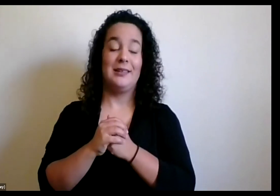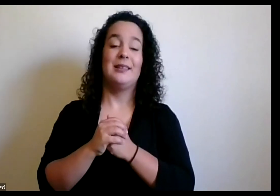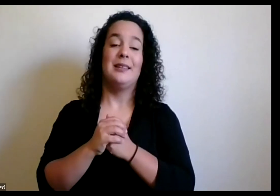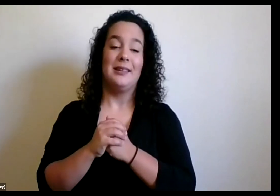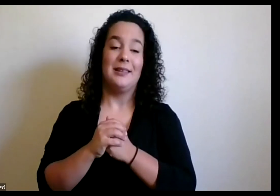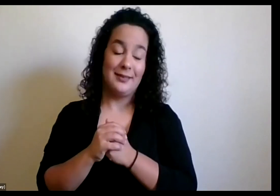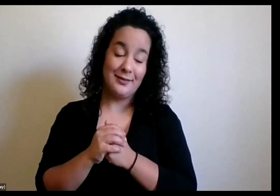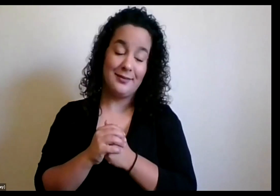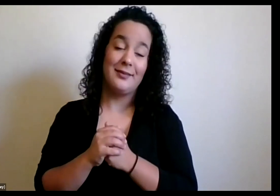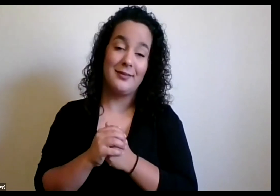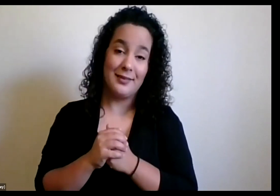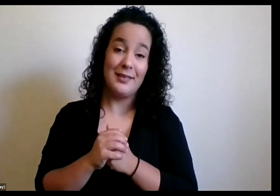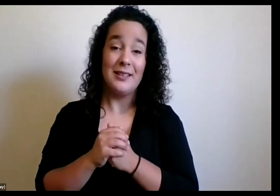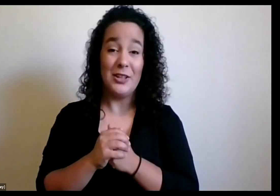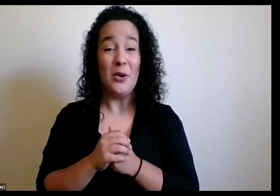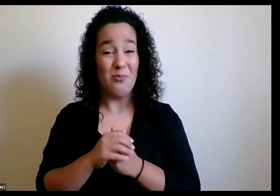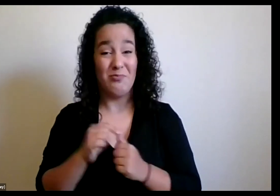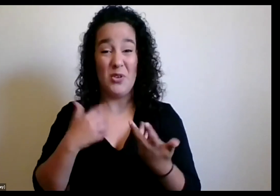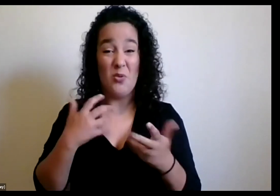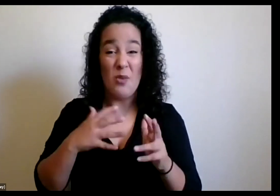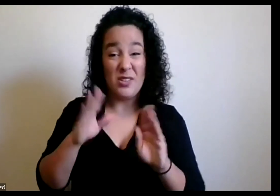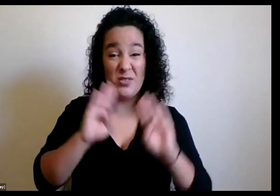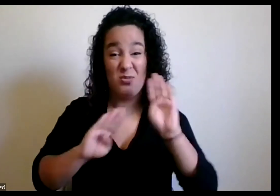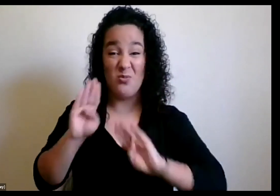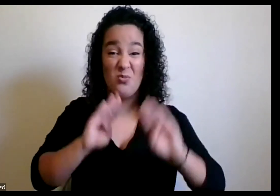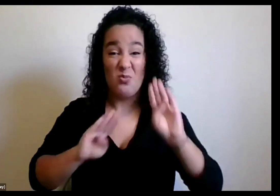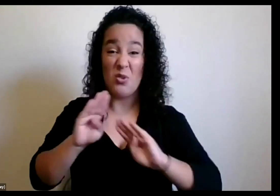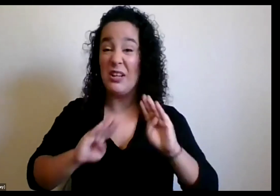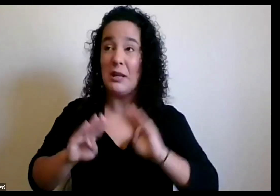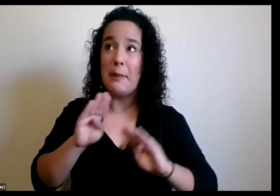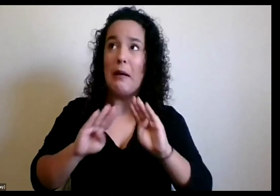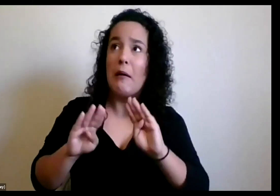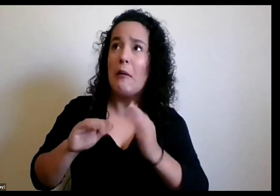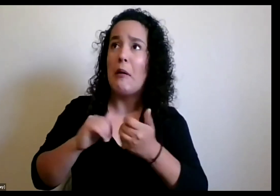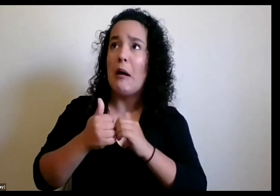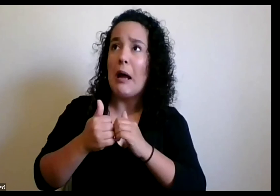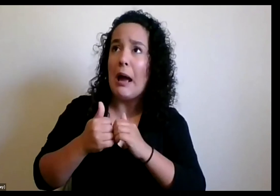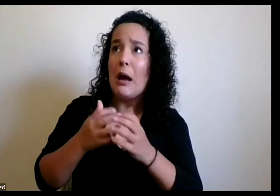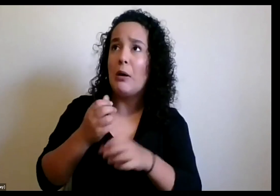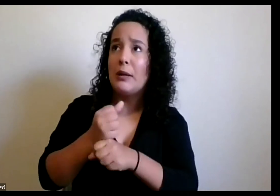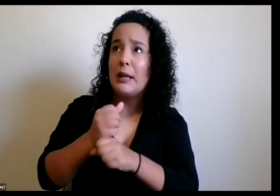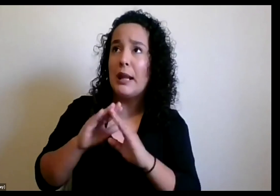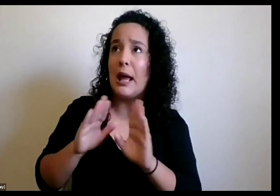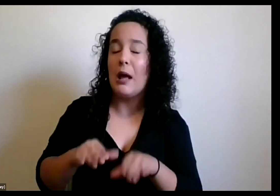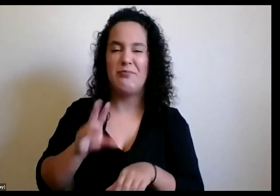with having to put a roof over their head. So I would say they are much more communal in nature.